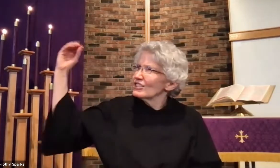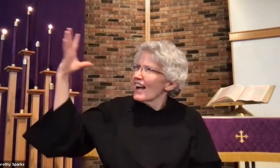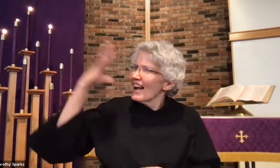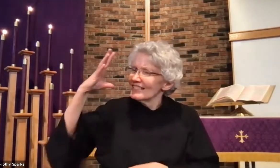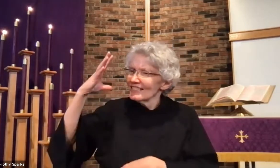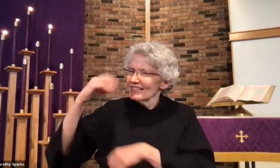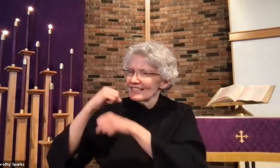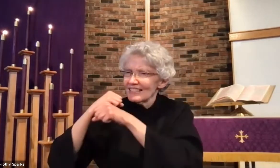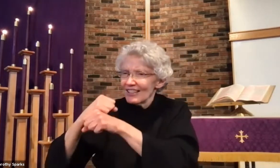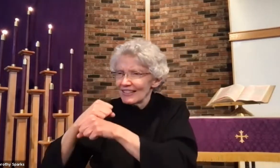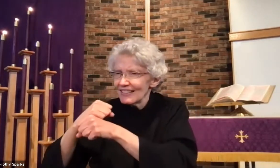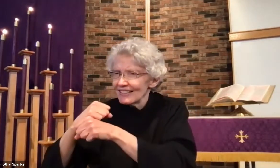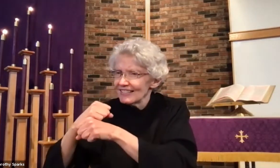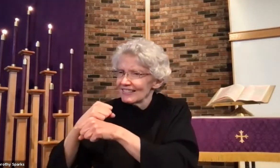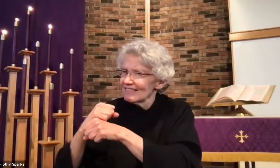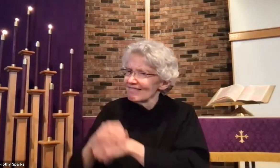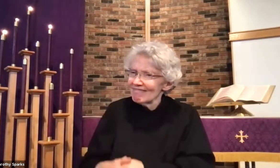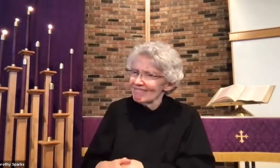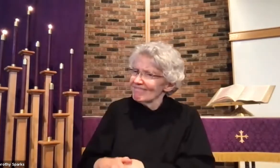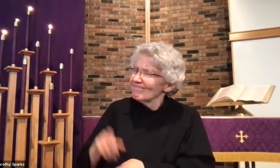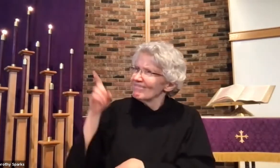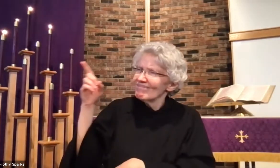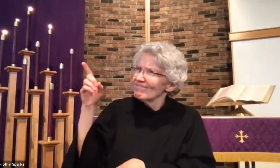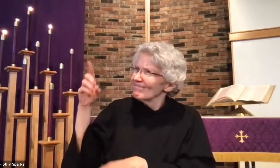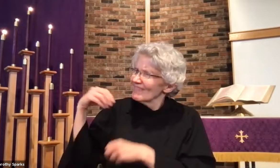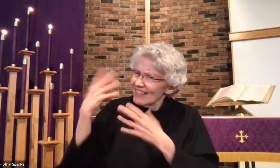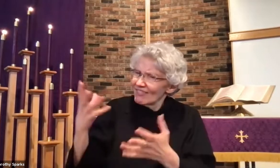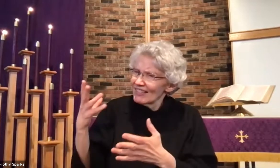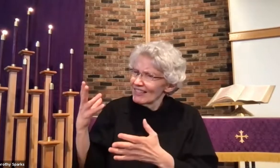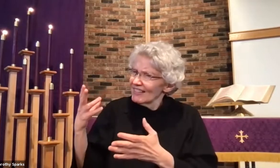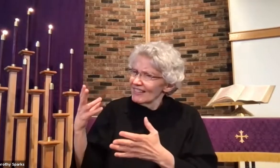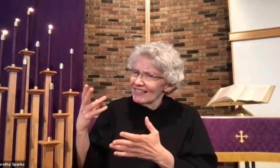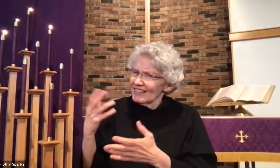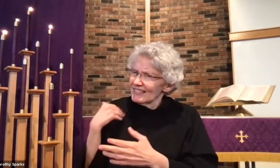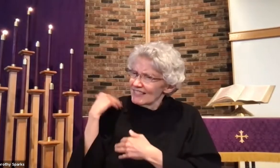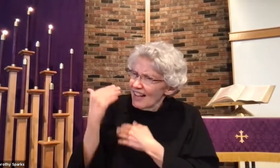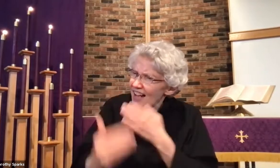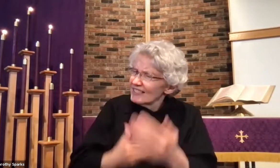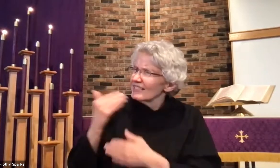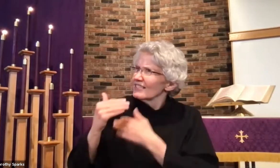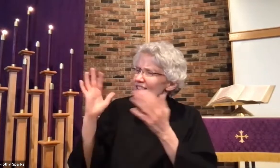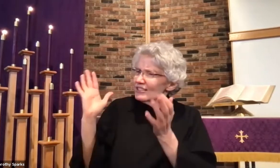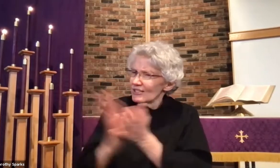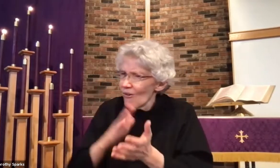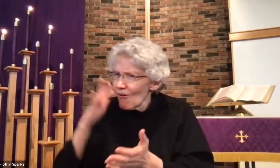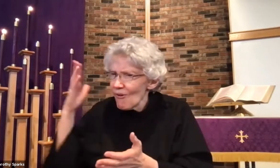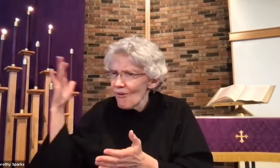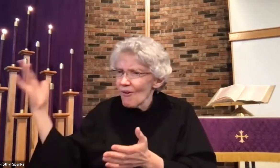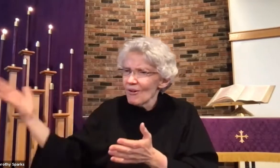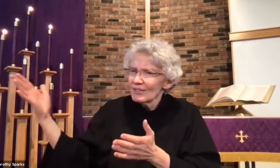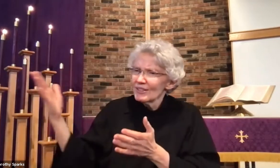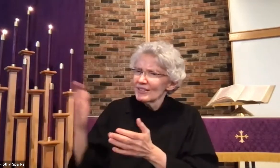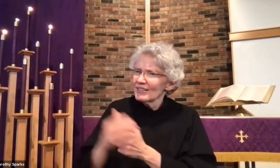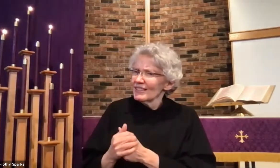The Lord God is like our sun and shield. The Lord gives us kindness and